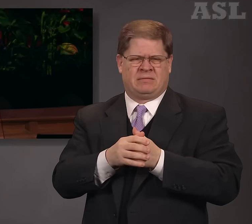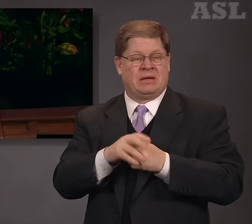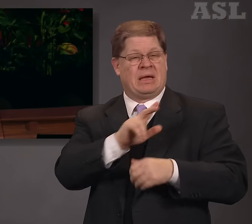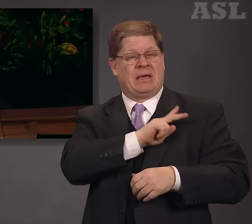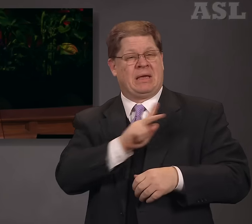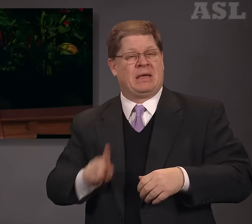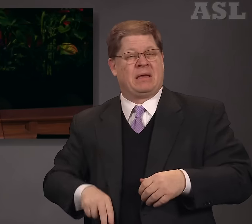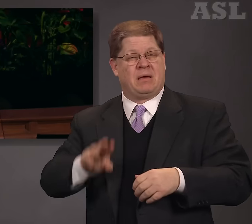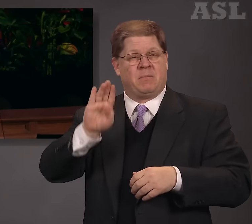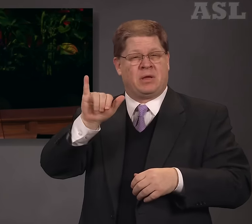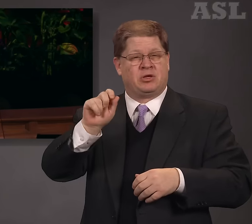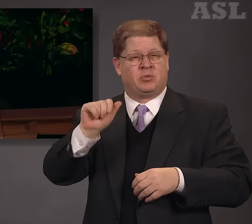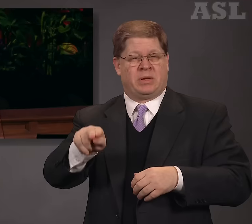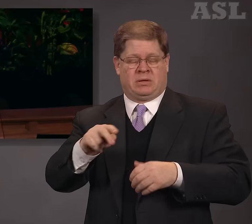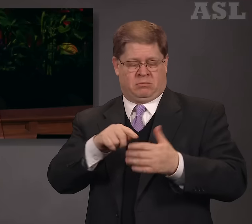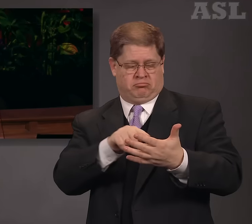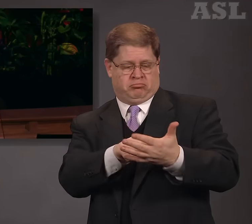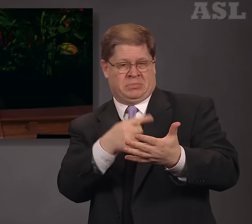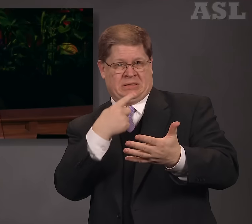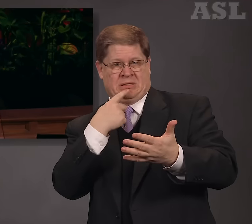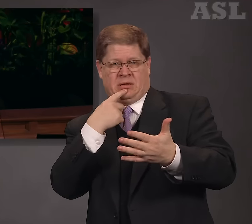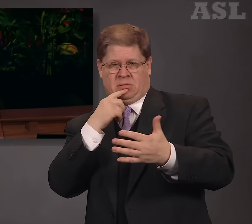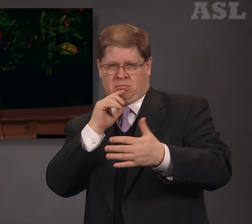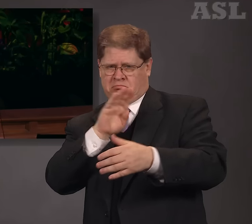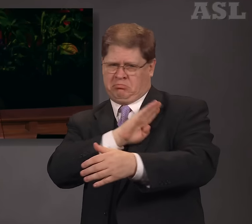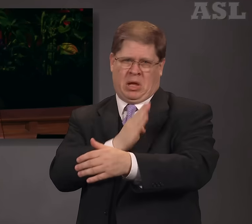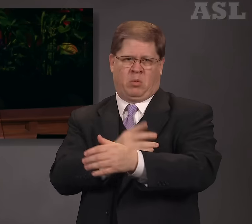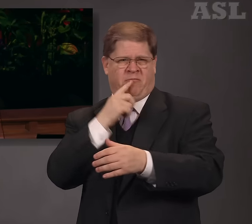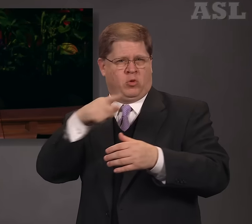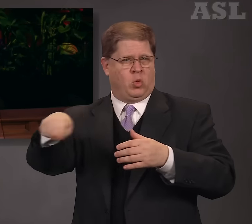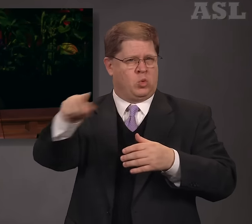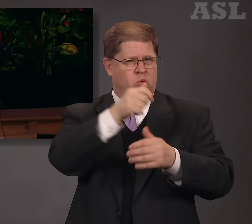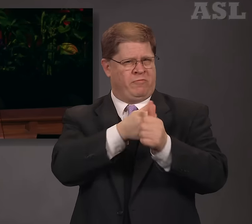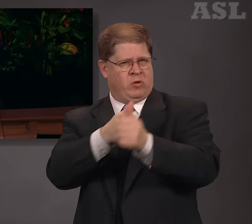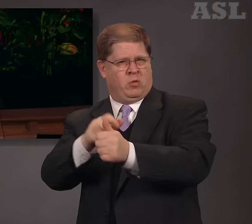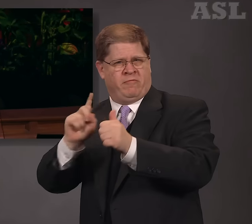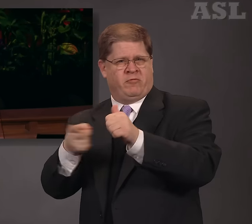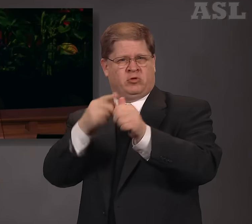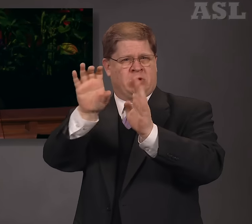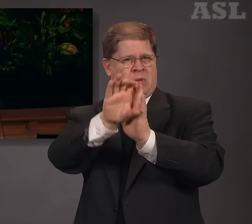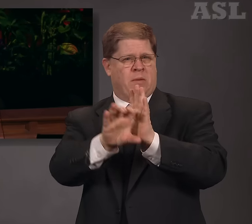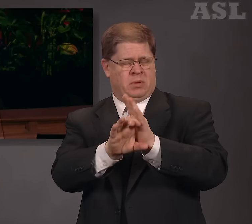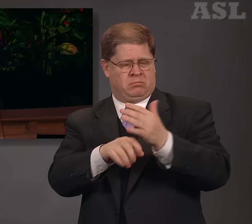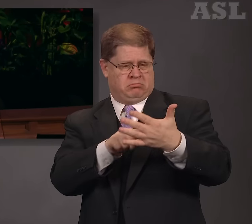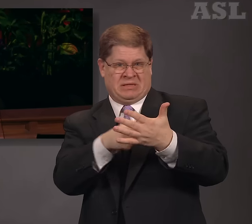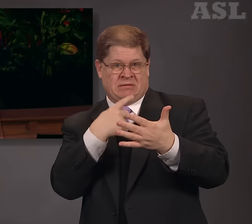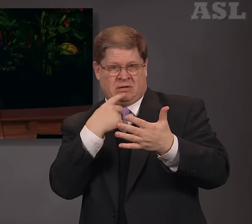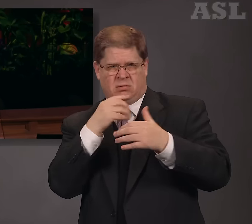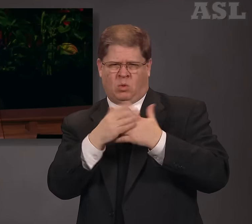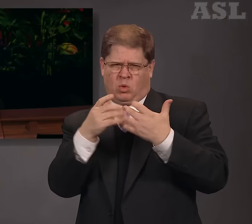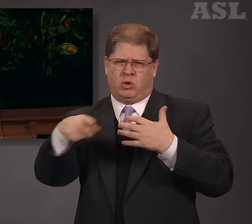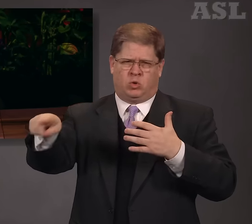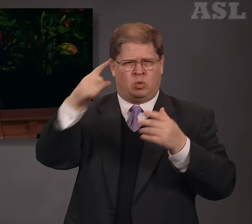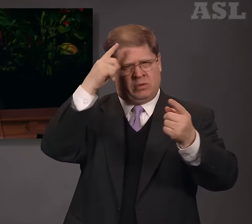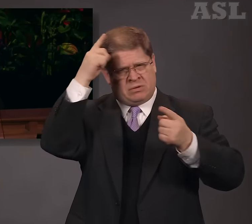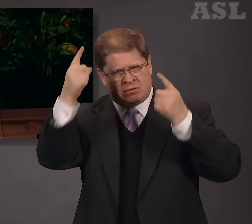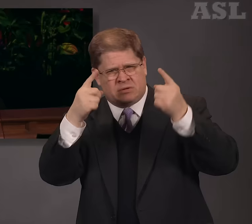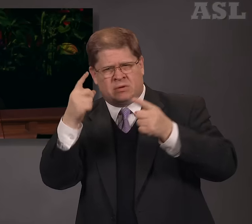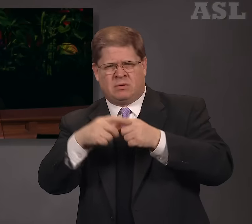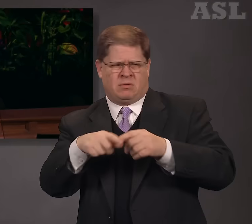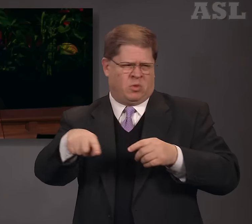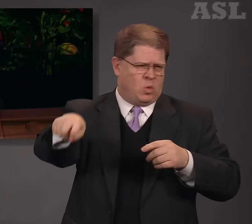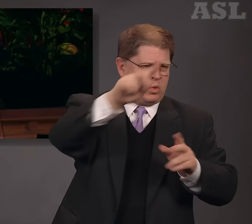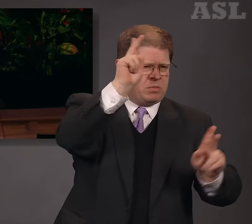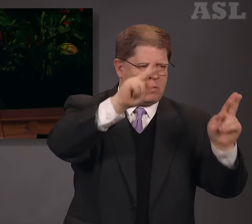remarkable power for those who follow the first great commandment. "I would desire that ye should consider on the blessed and